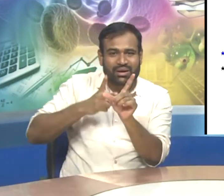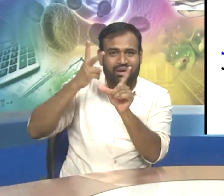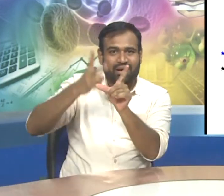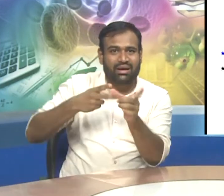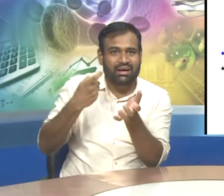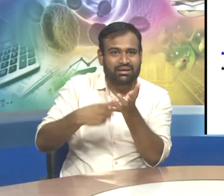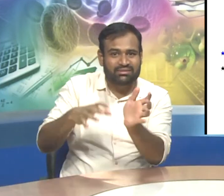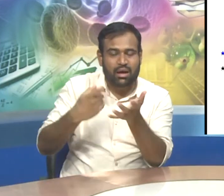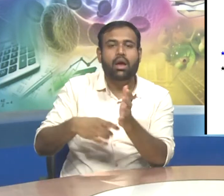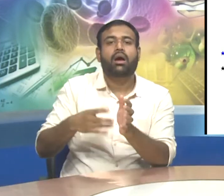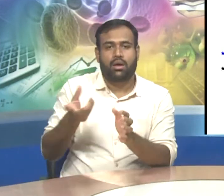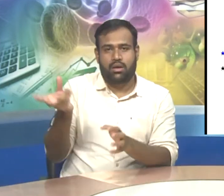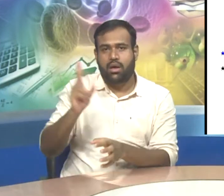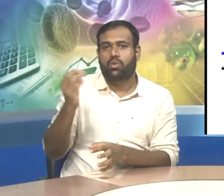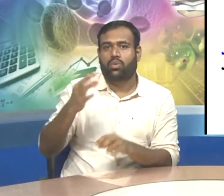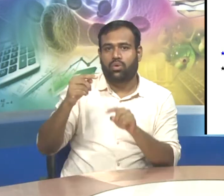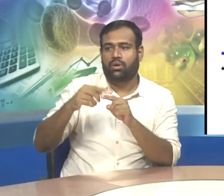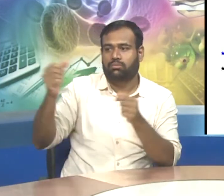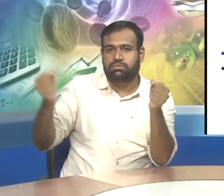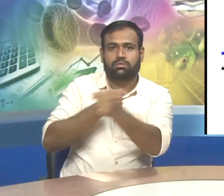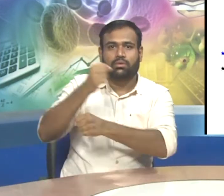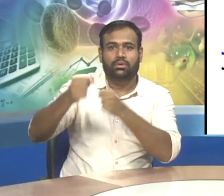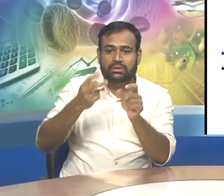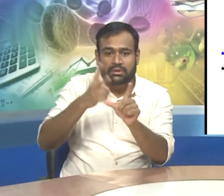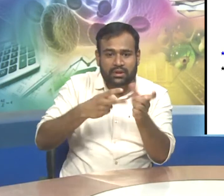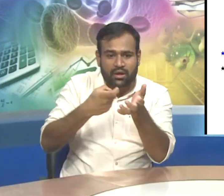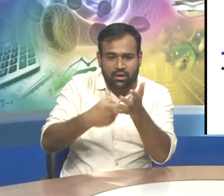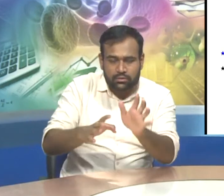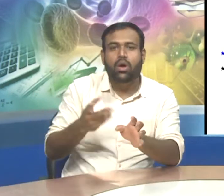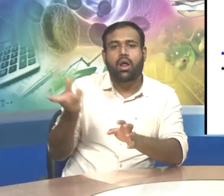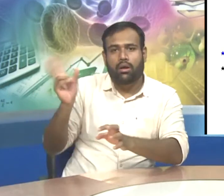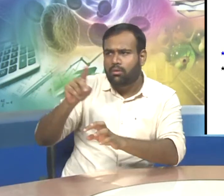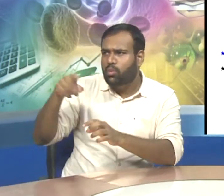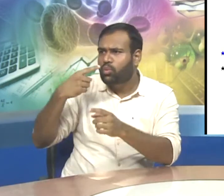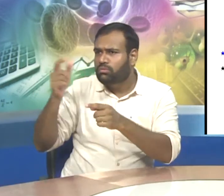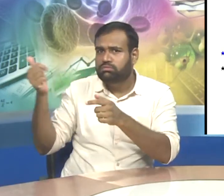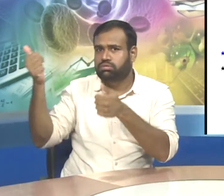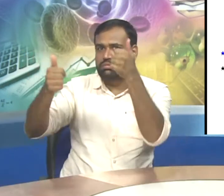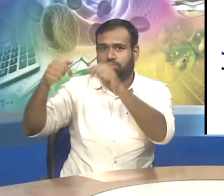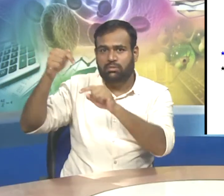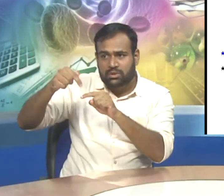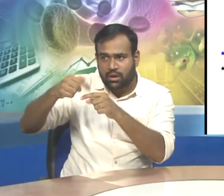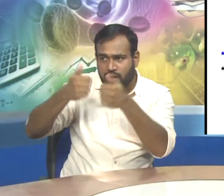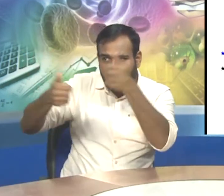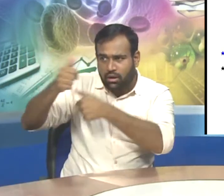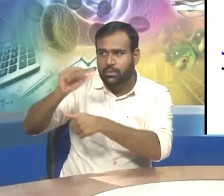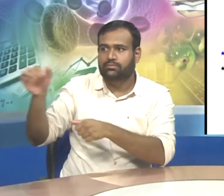And the retiring members are eligible for re-election.